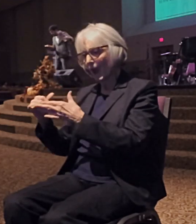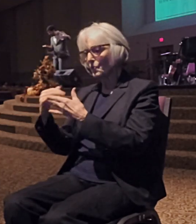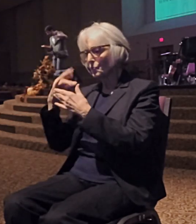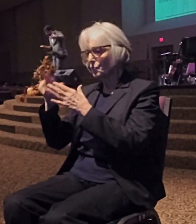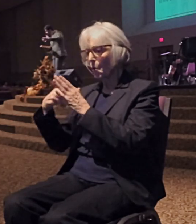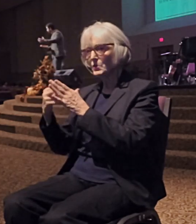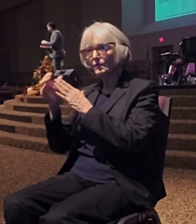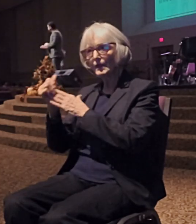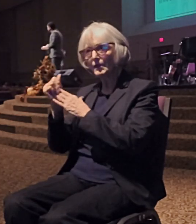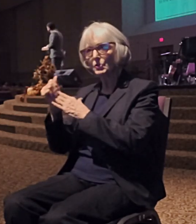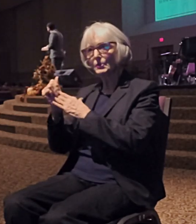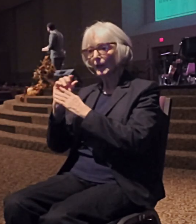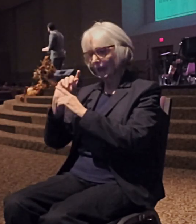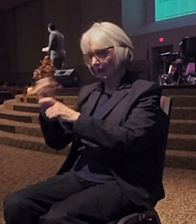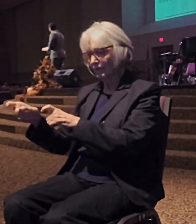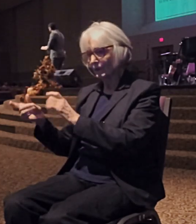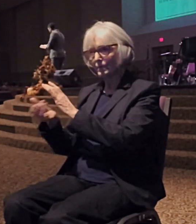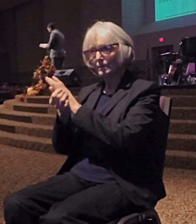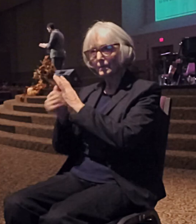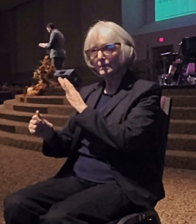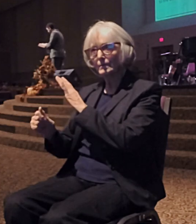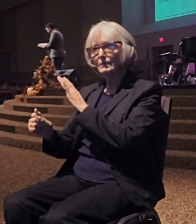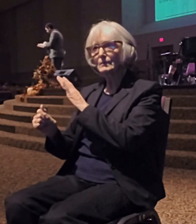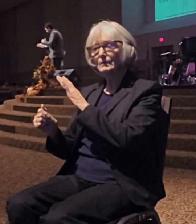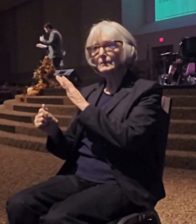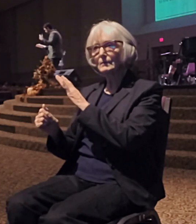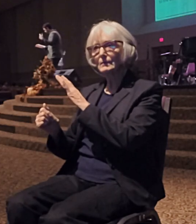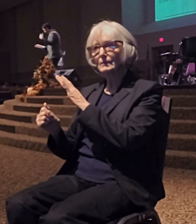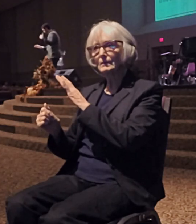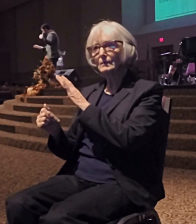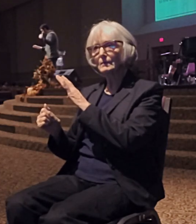God has given them as gifts.